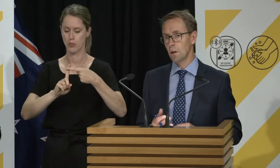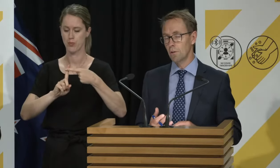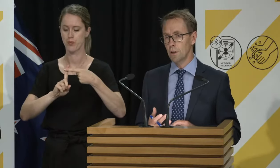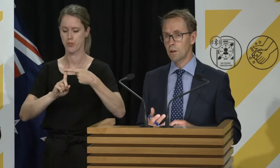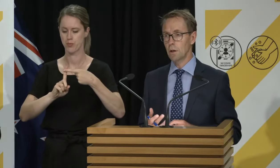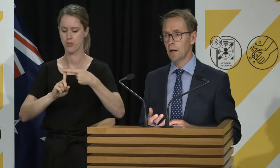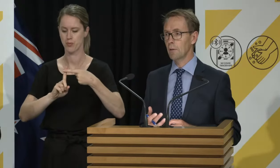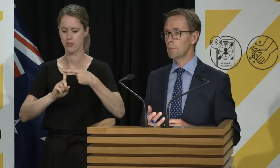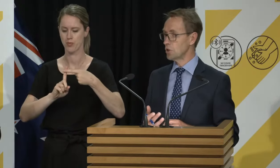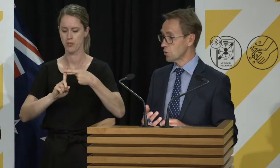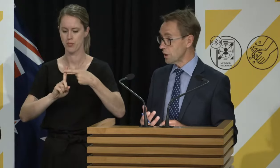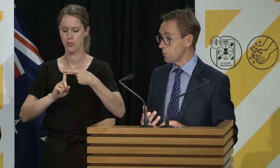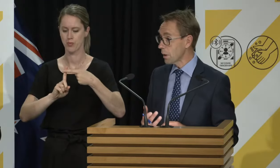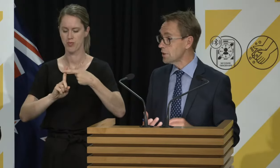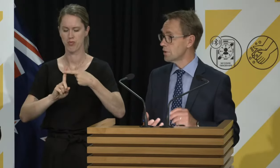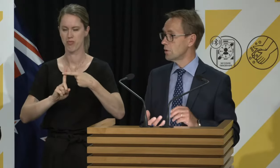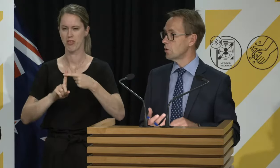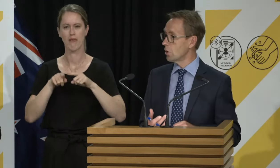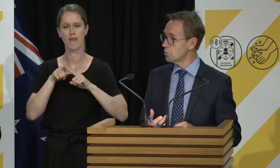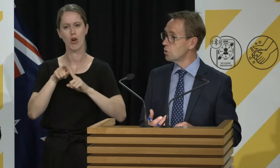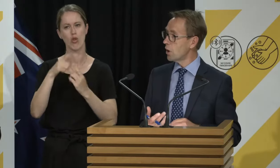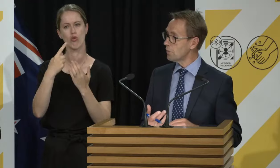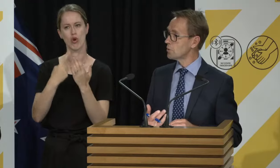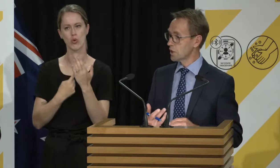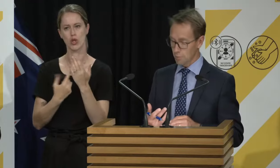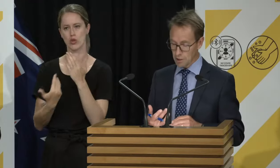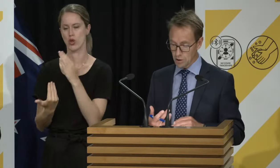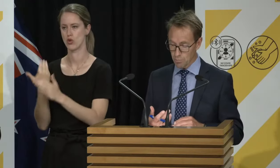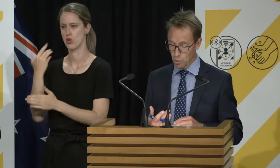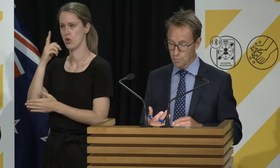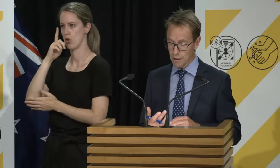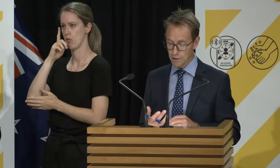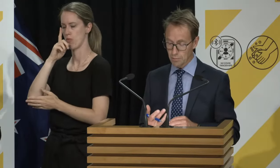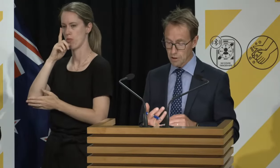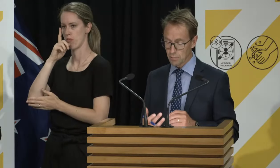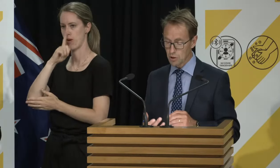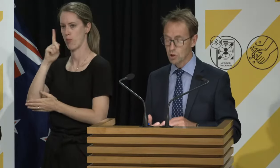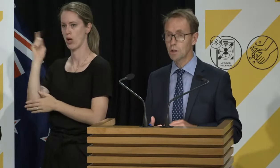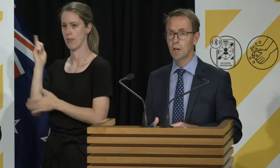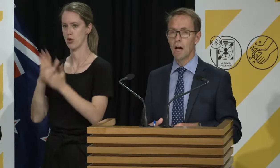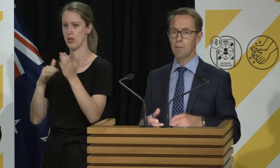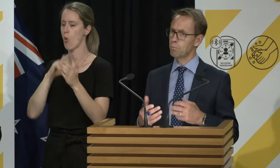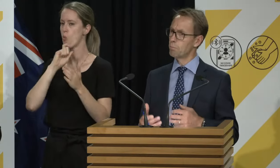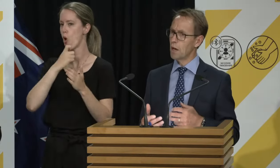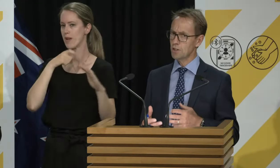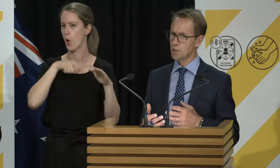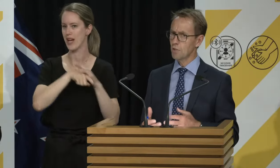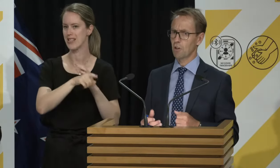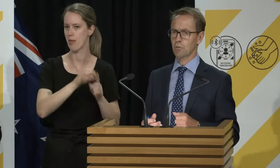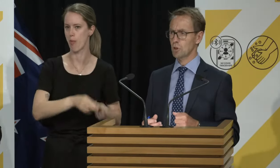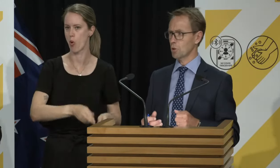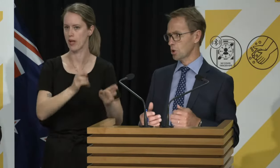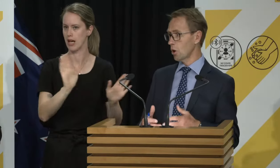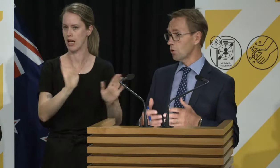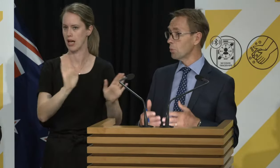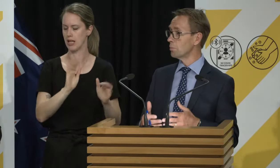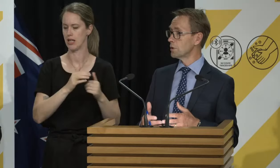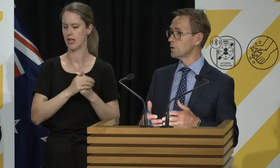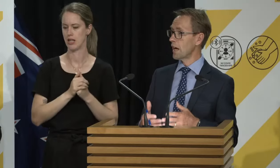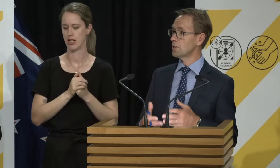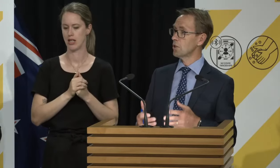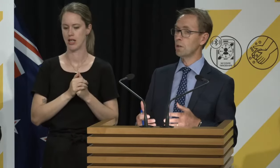reinforcing the measures already in place, that no new arrivals are going into the Pullman, as the Minister mentioned, a significant restriction